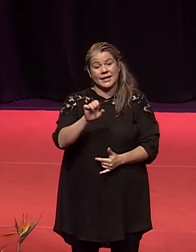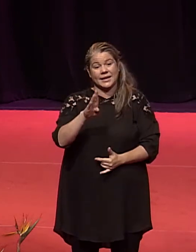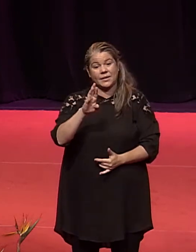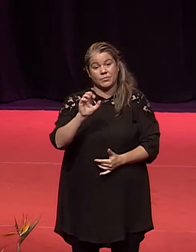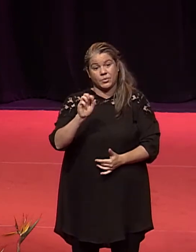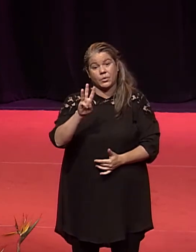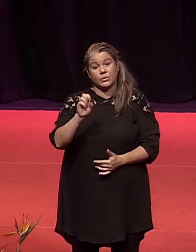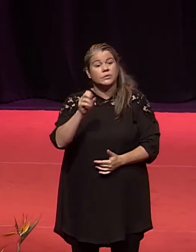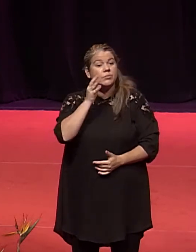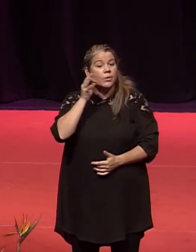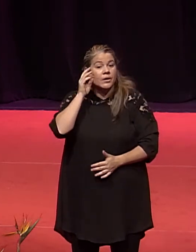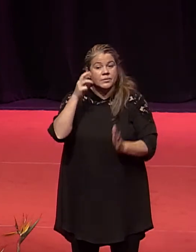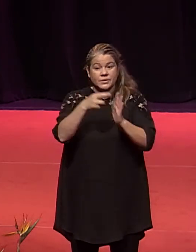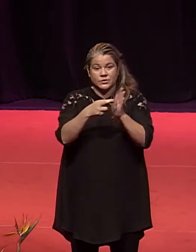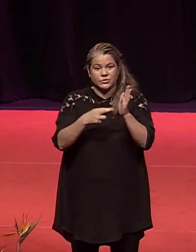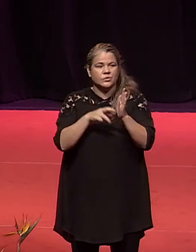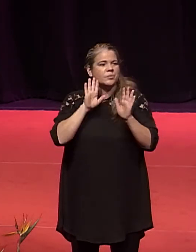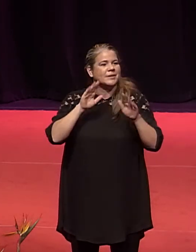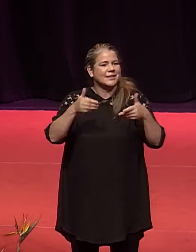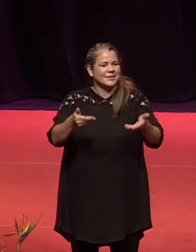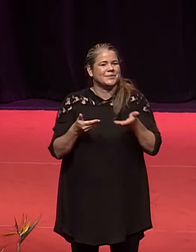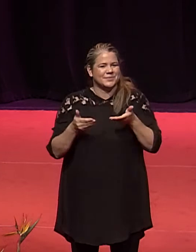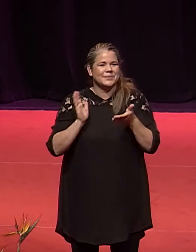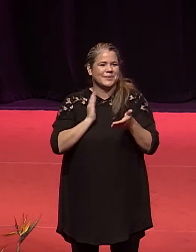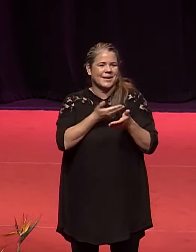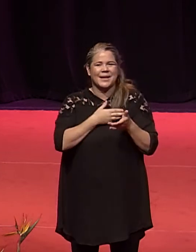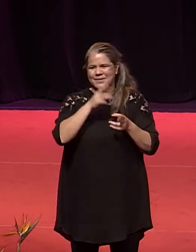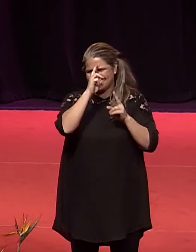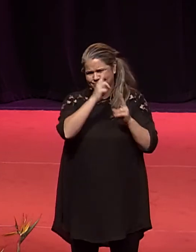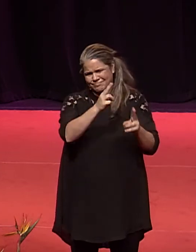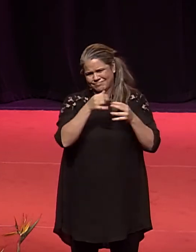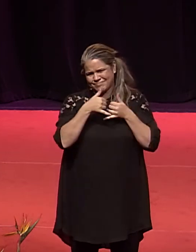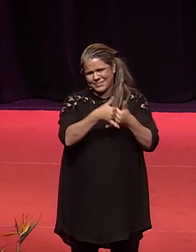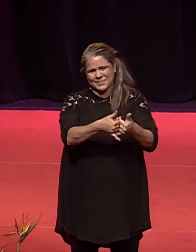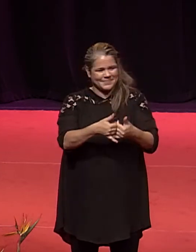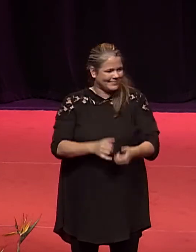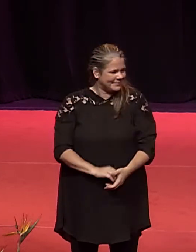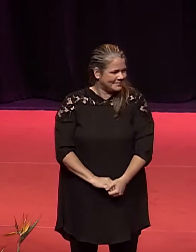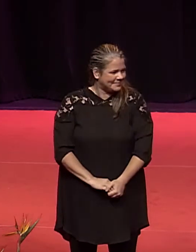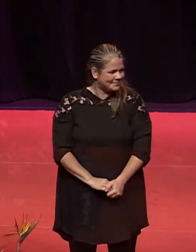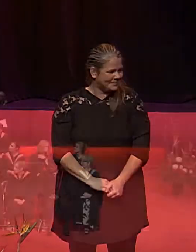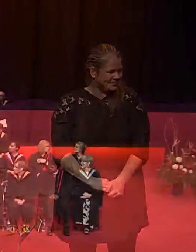College Registrar, who will introduce our Special Recognition Award.